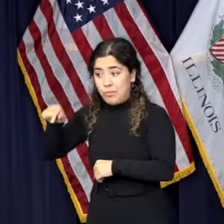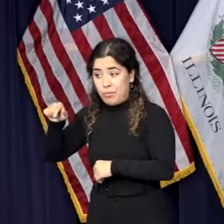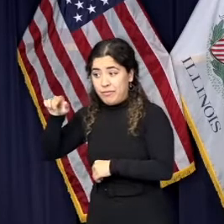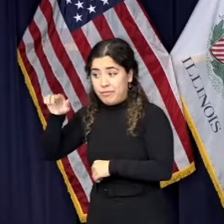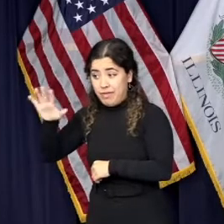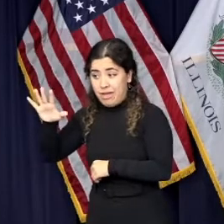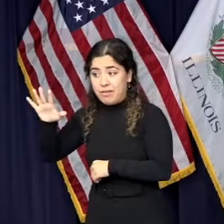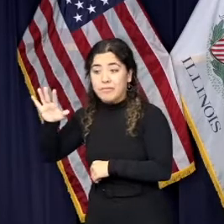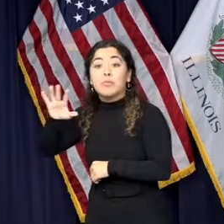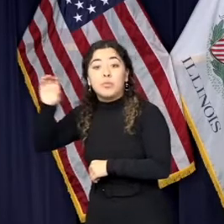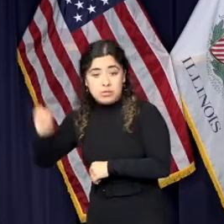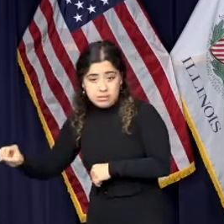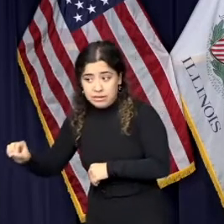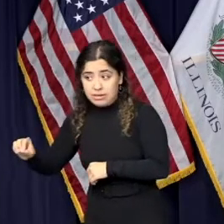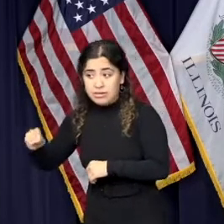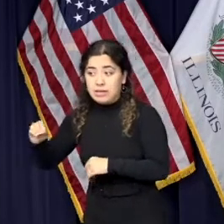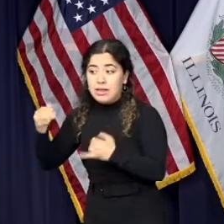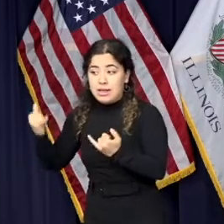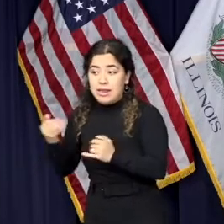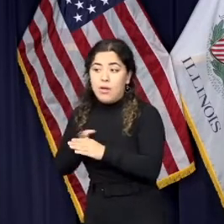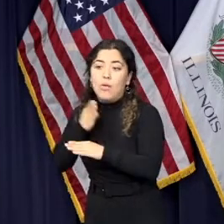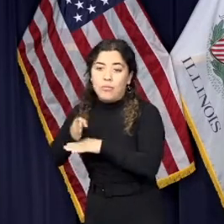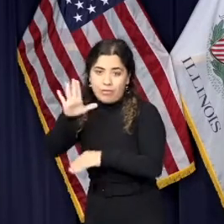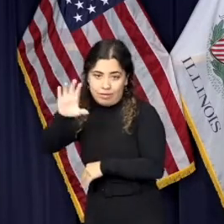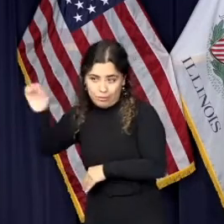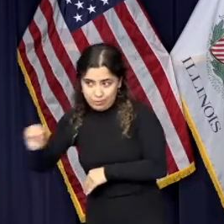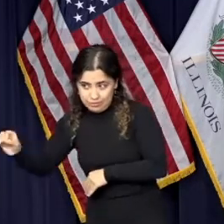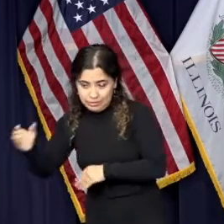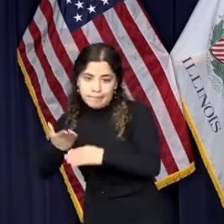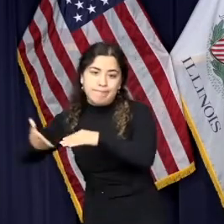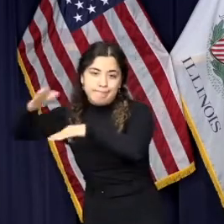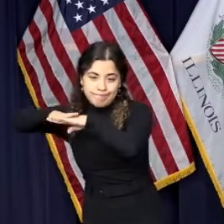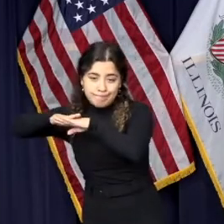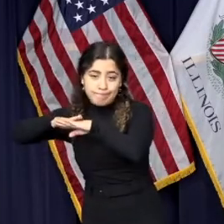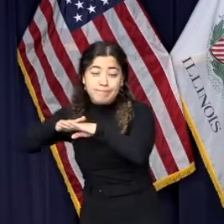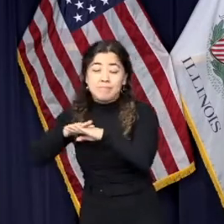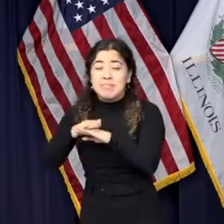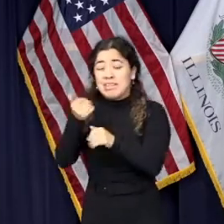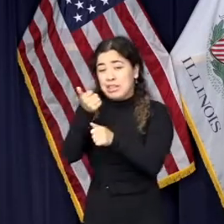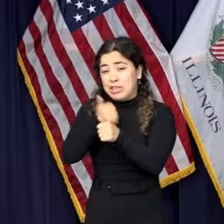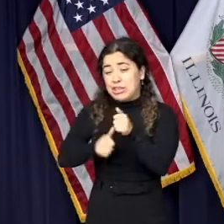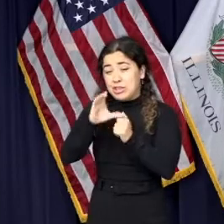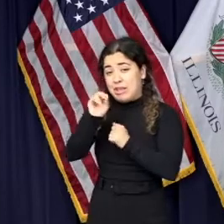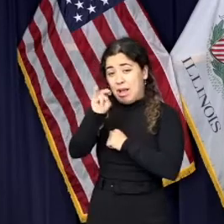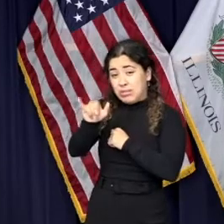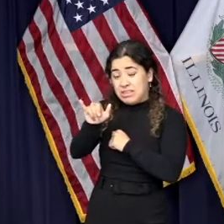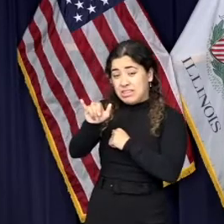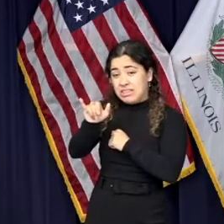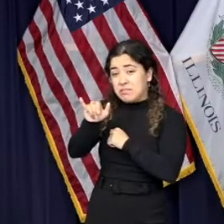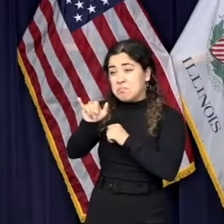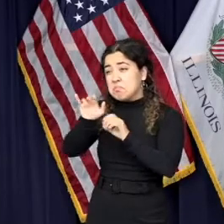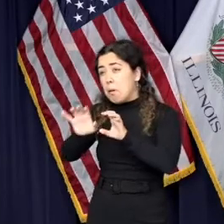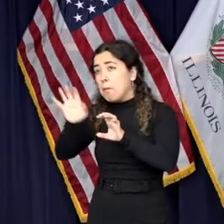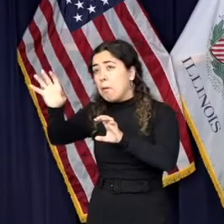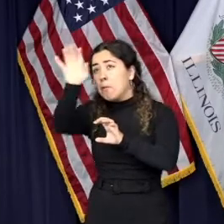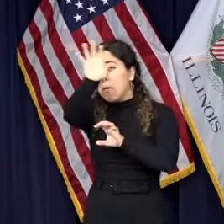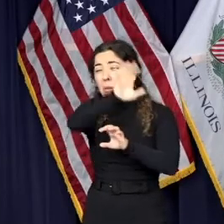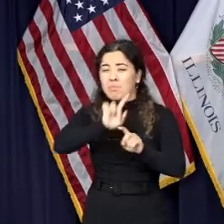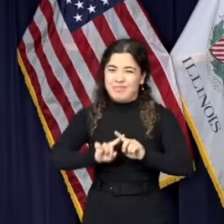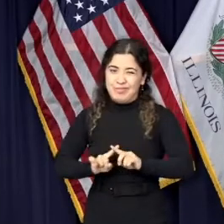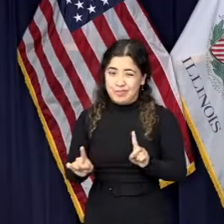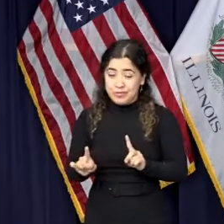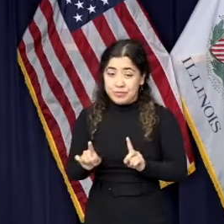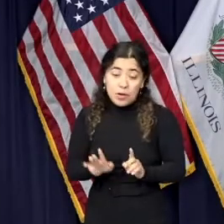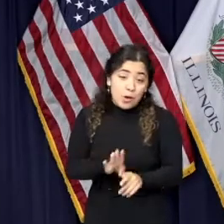5%. Within regions, that rate varies by county, and if you're a local elected official and your